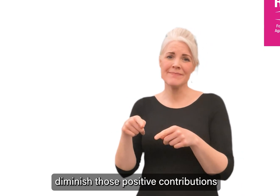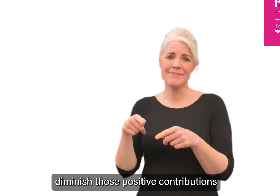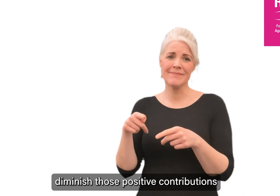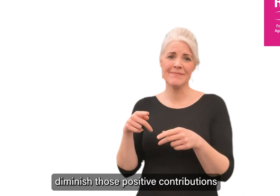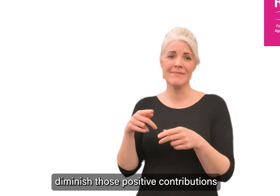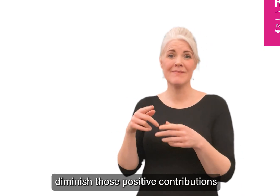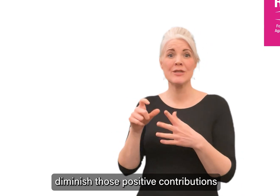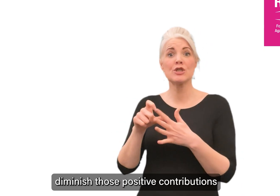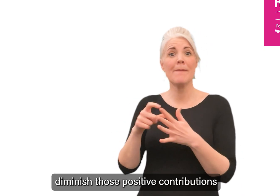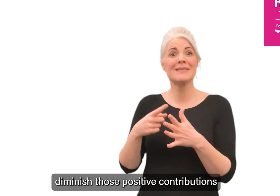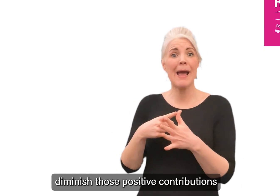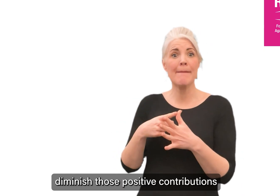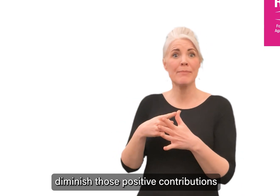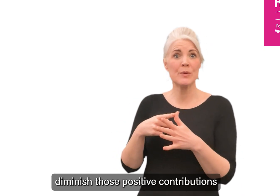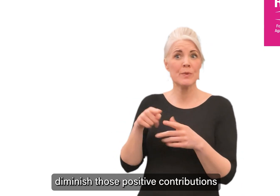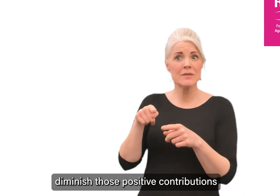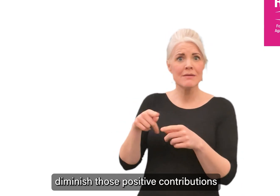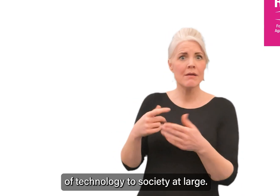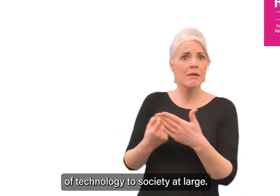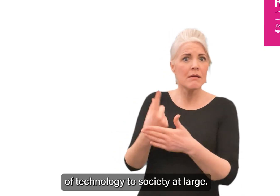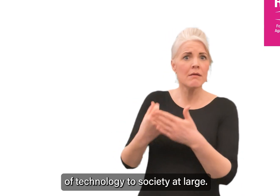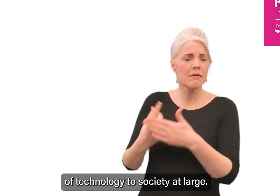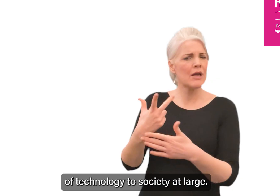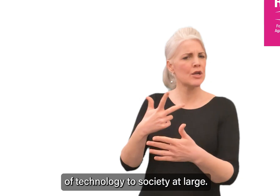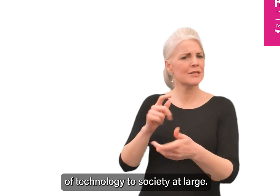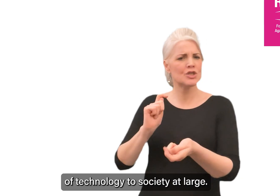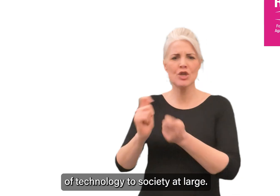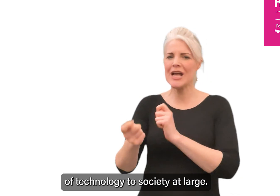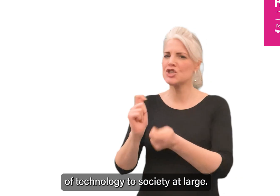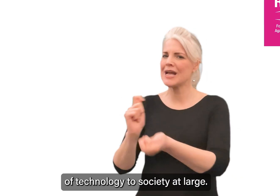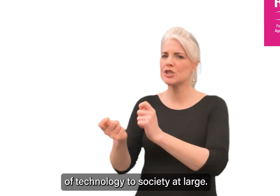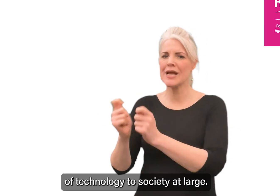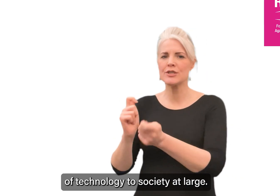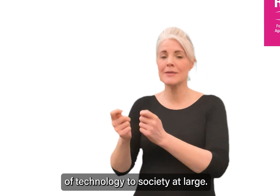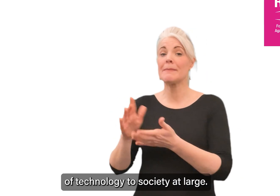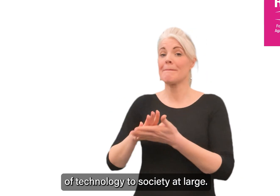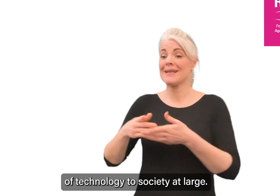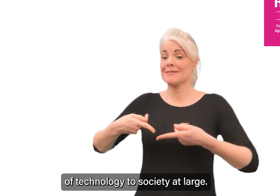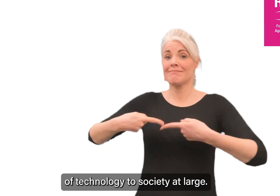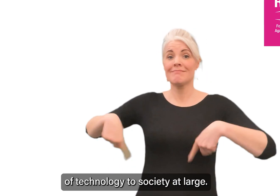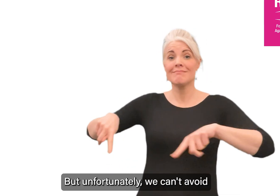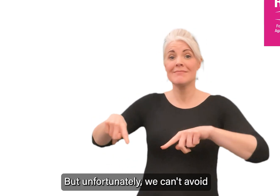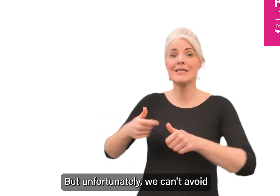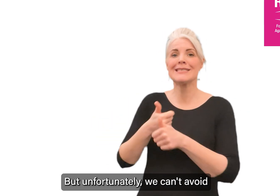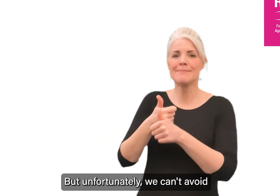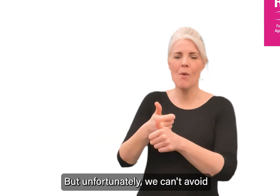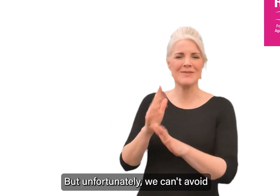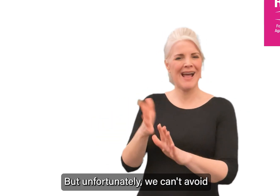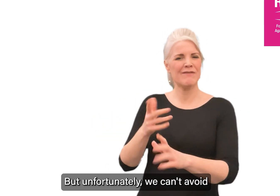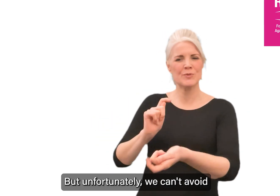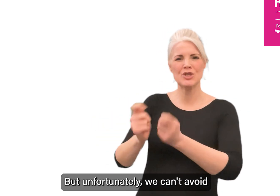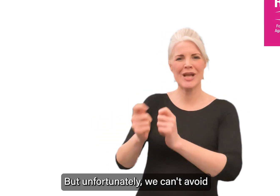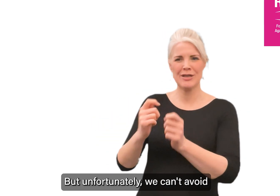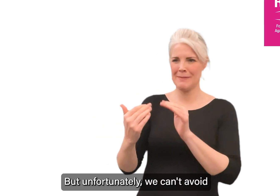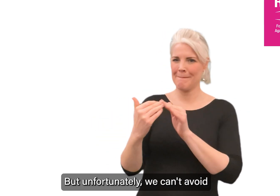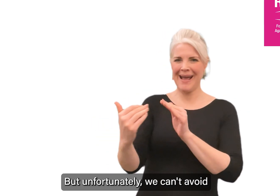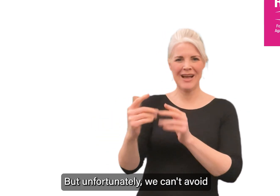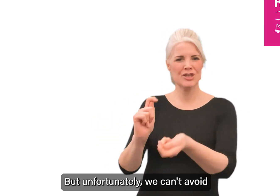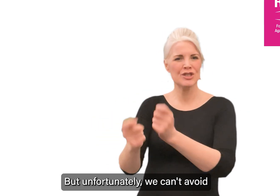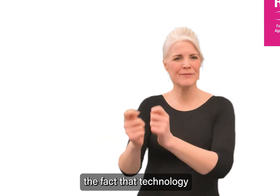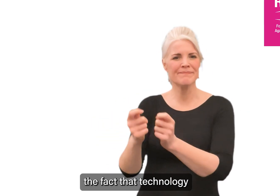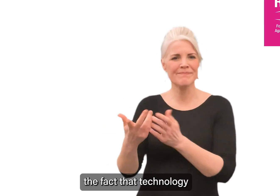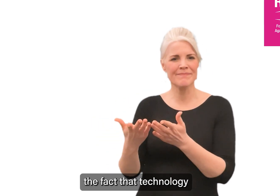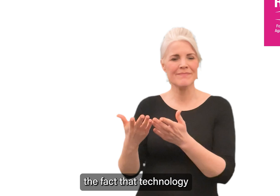to diminish those positive contributions of technology to society at large. But unfortunately, we can't